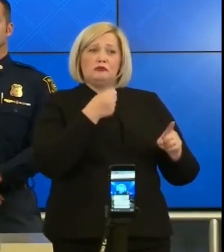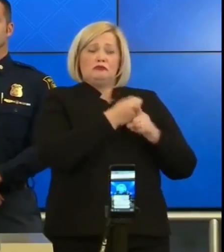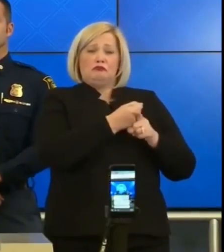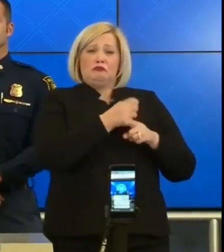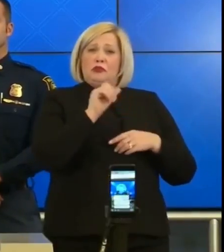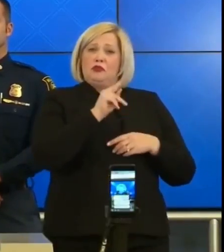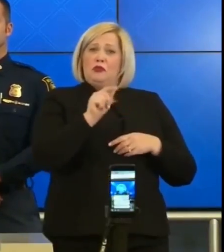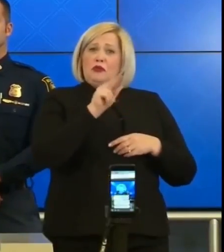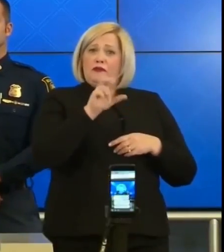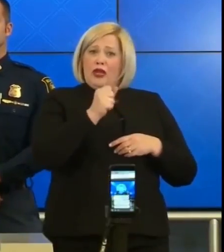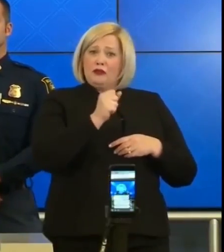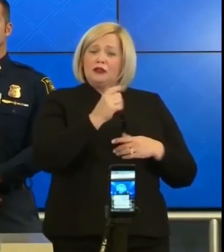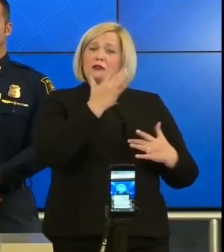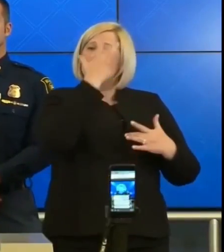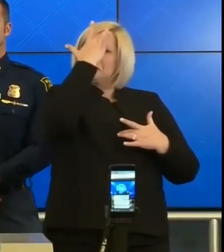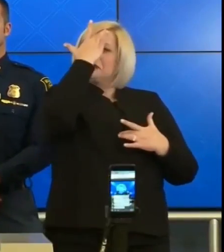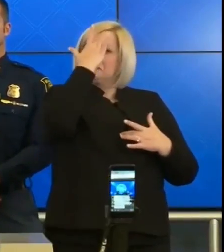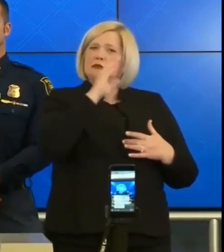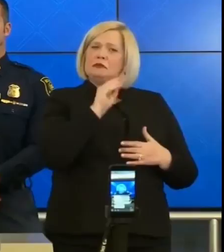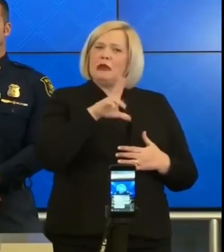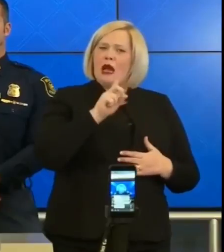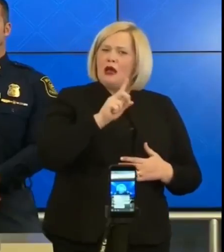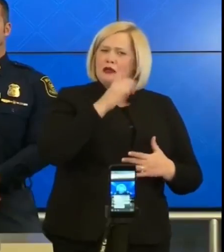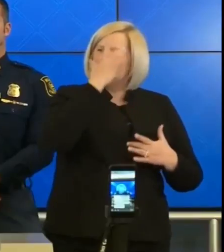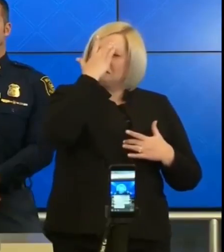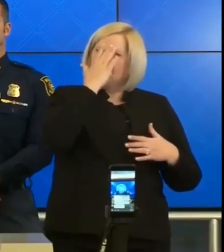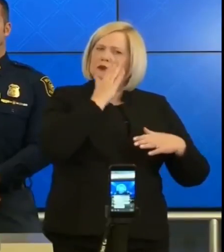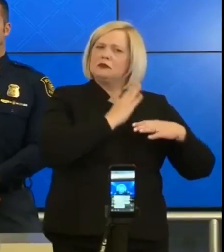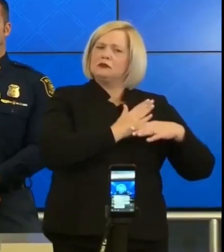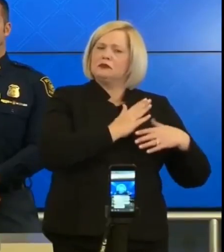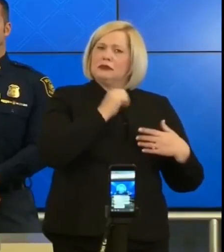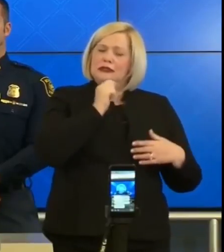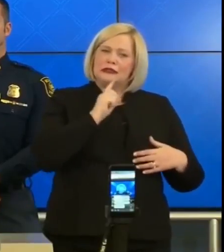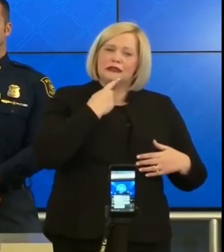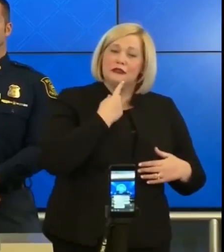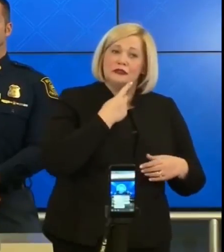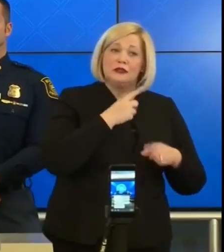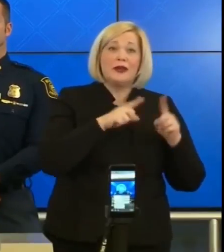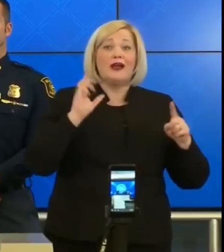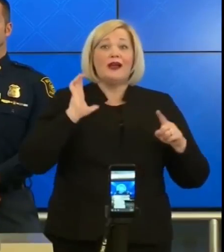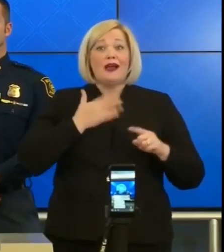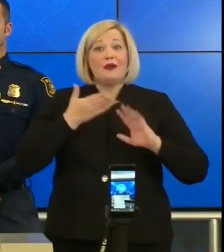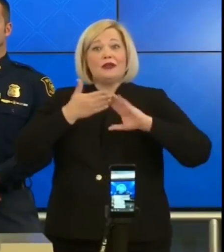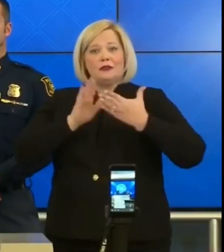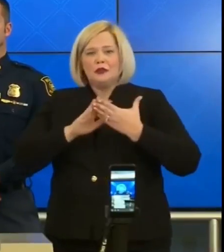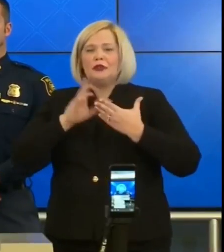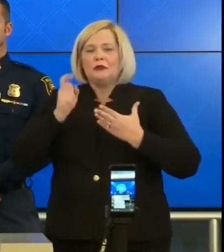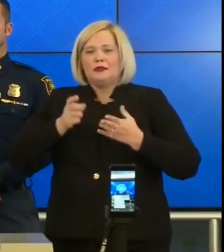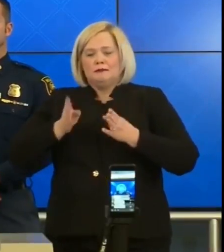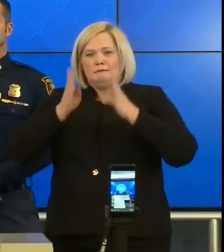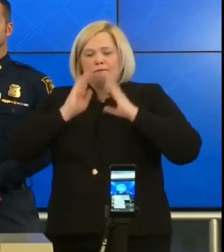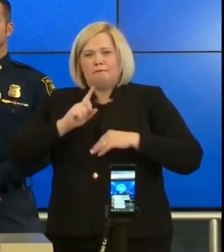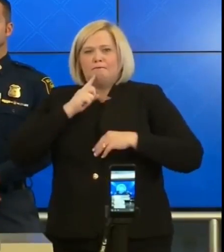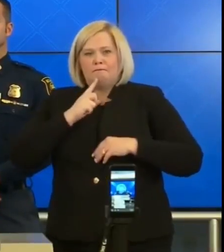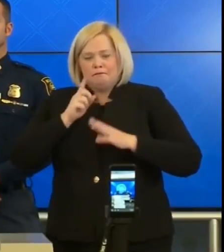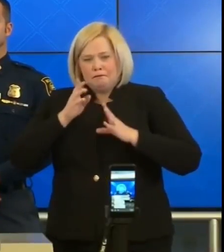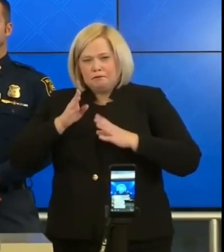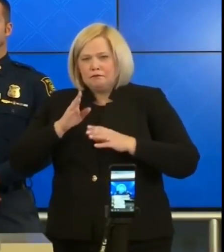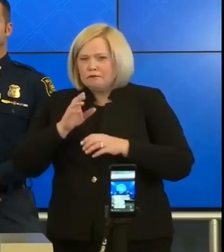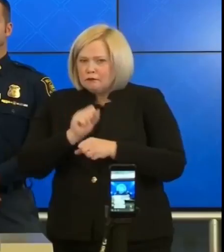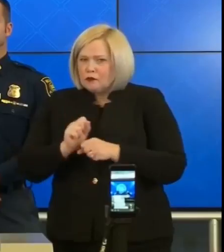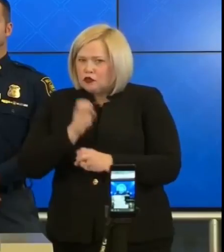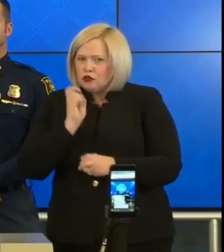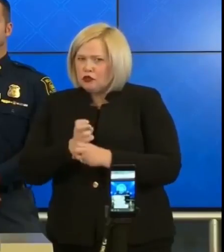illness. However, as a community, we do have to take this seriously. Yesterday, the